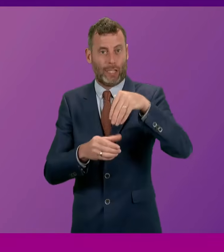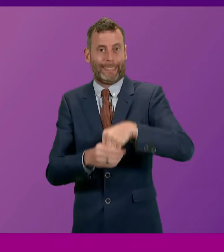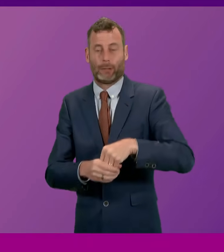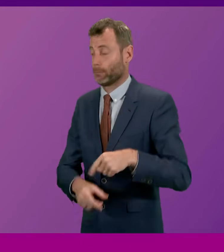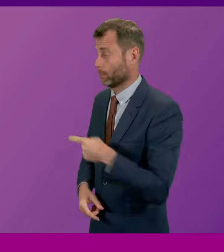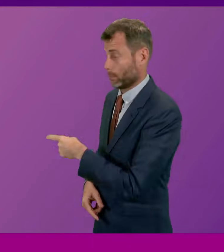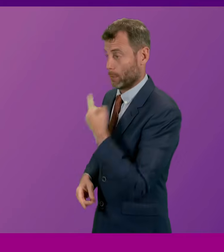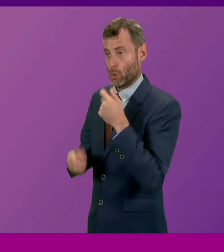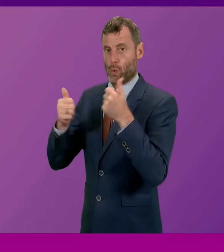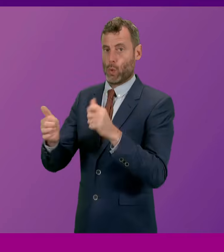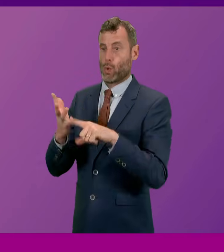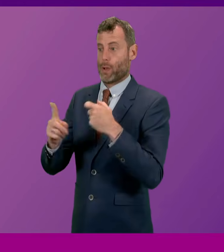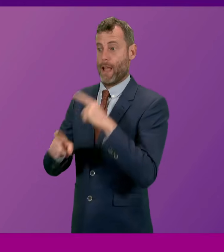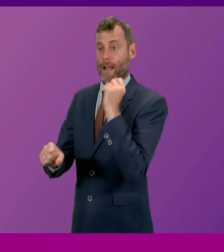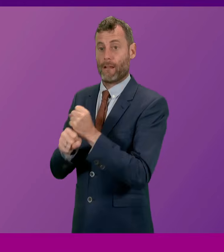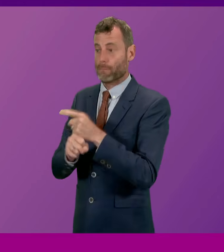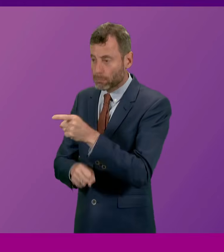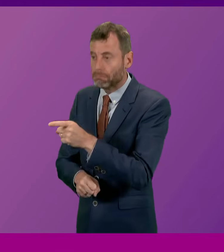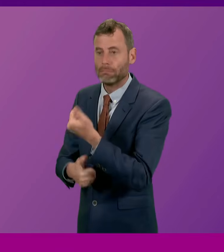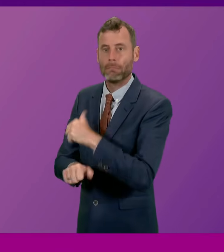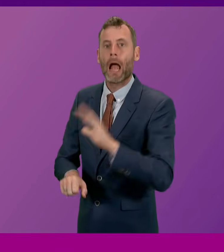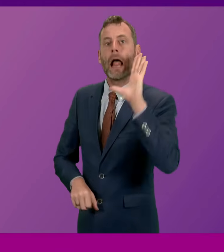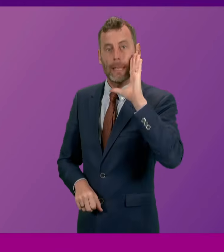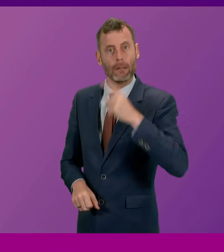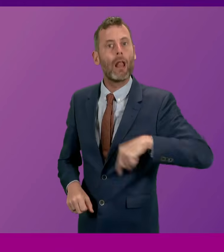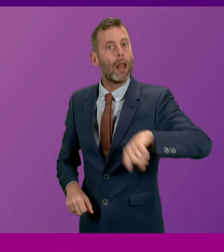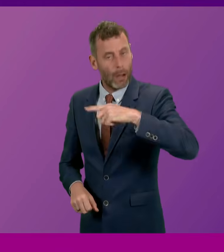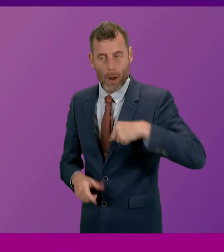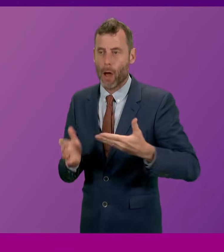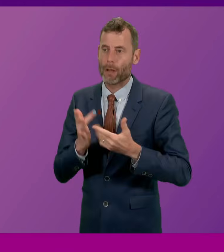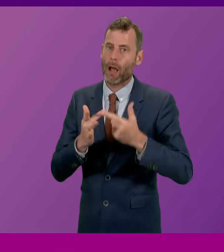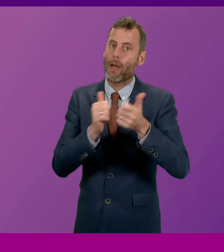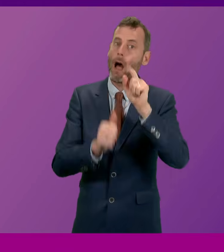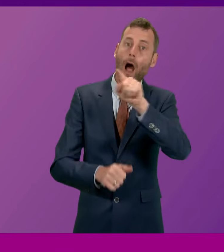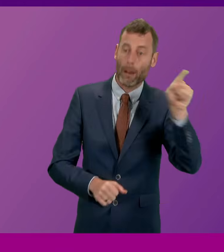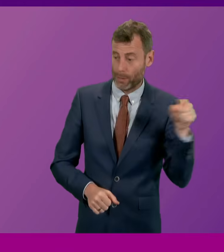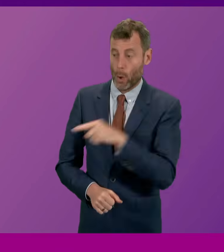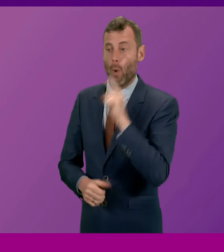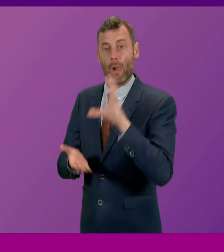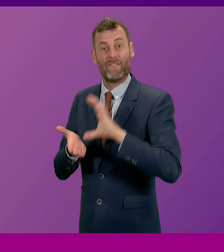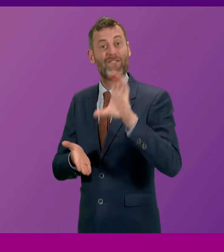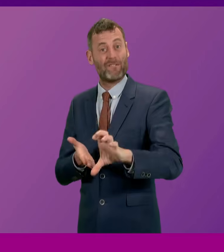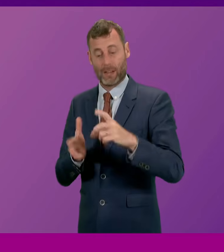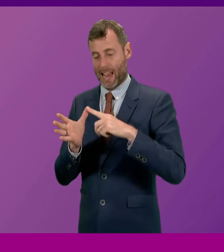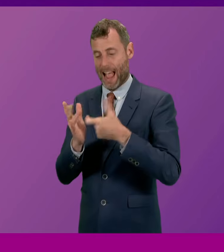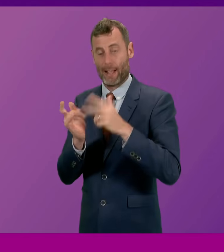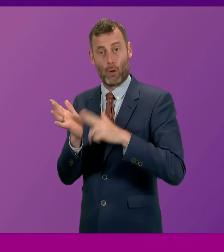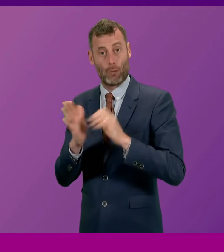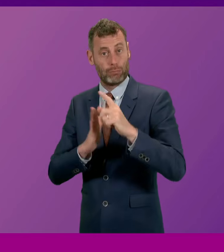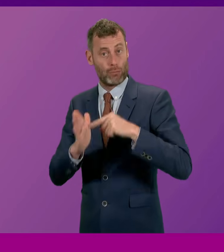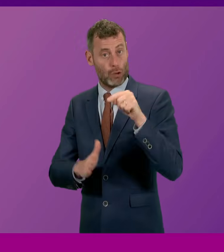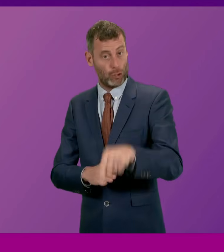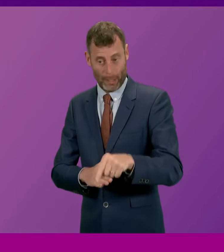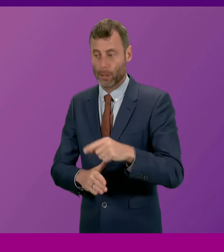is welcome that the UK Government have at last listened to the calls of industry and the Scottish Government and have committed to funding the Acorn project to progress to a